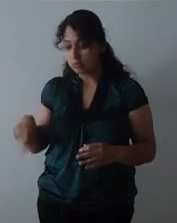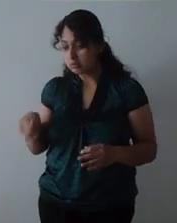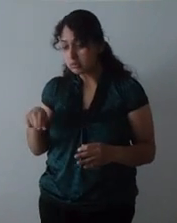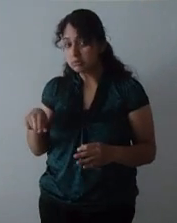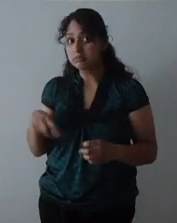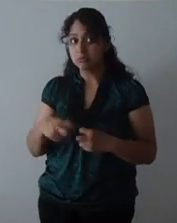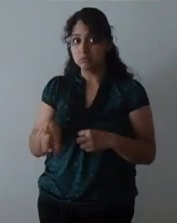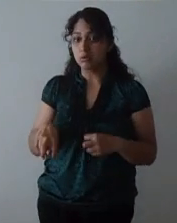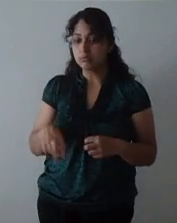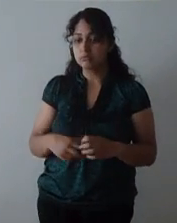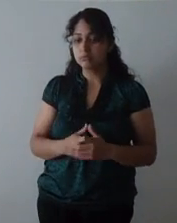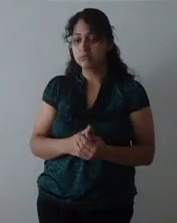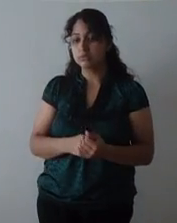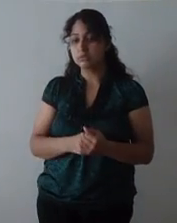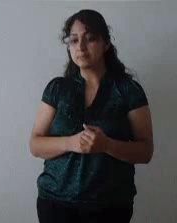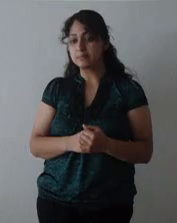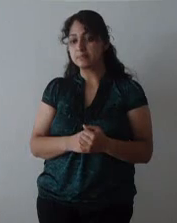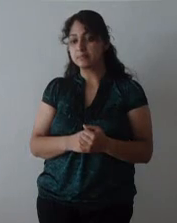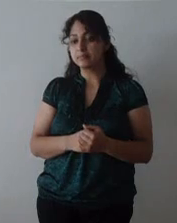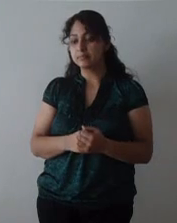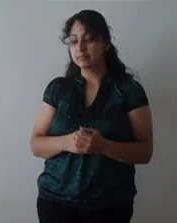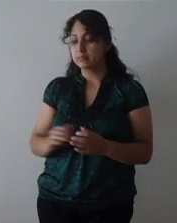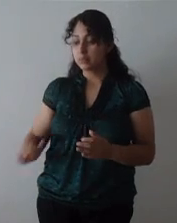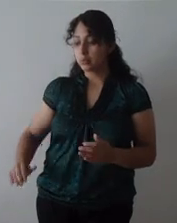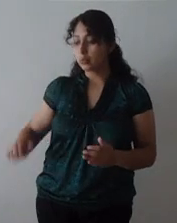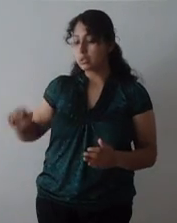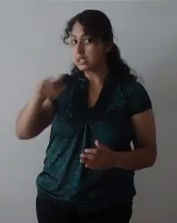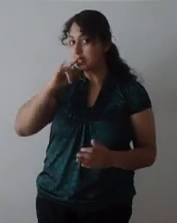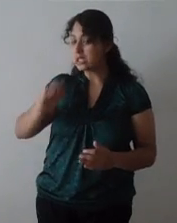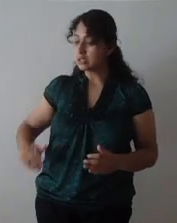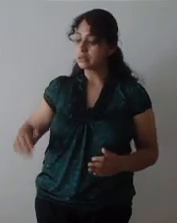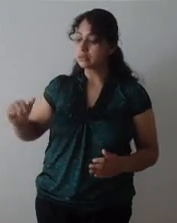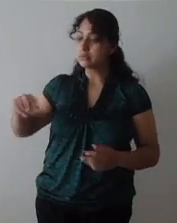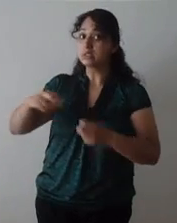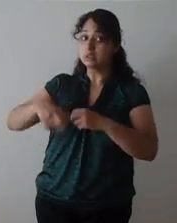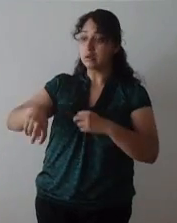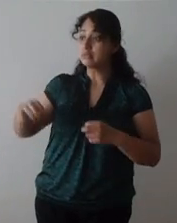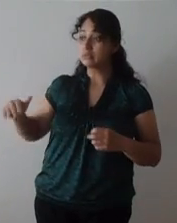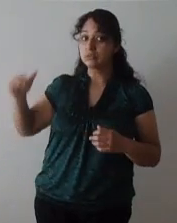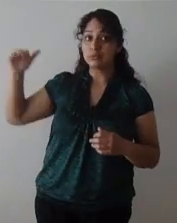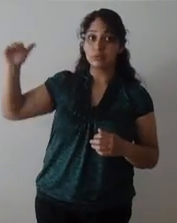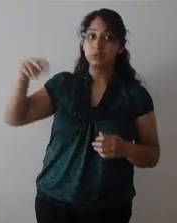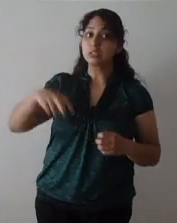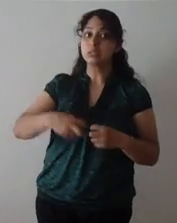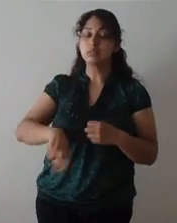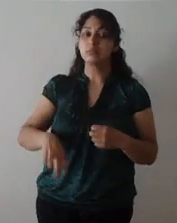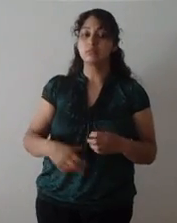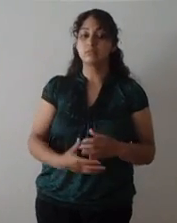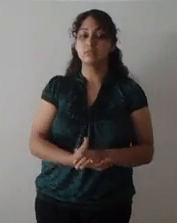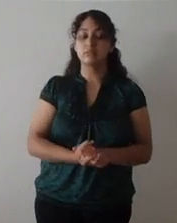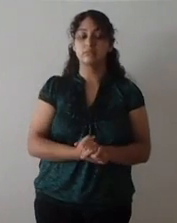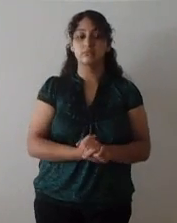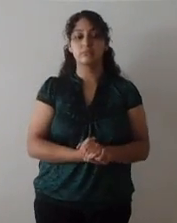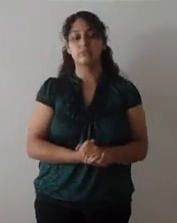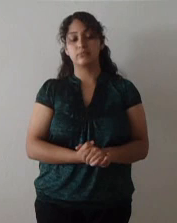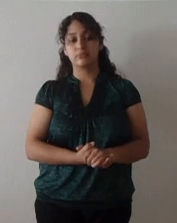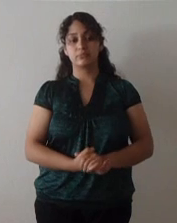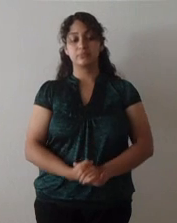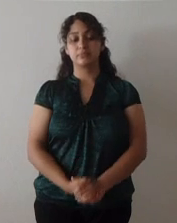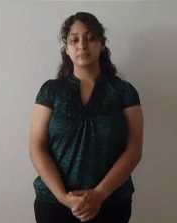pre- and early adolescent students present a changing profile that varies both within the individual and between